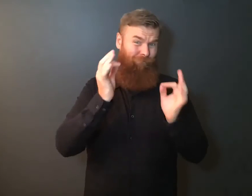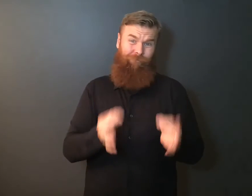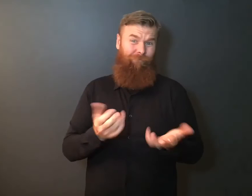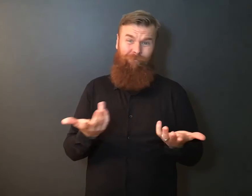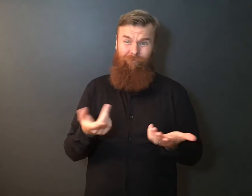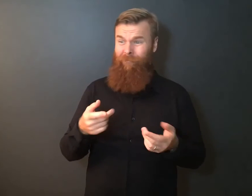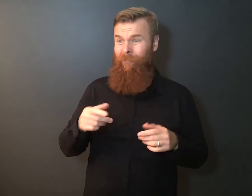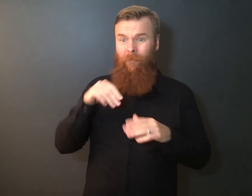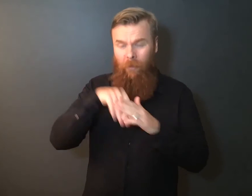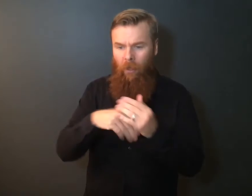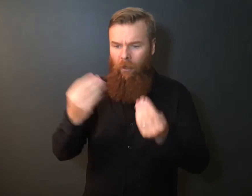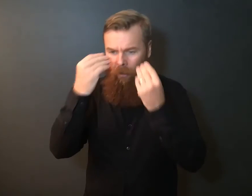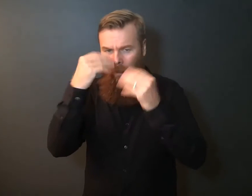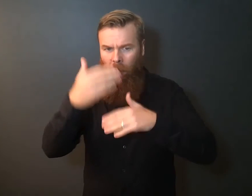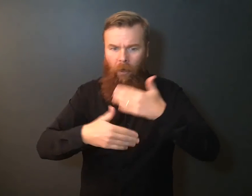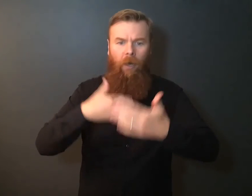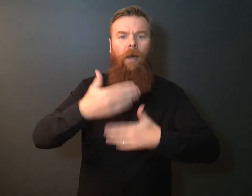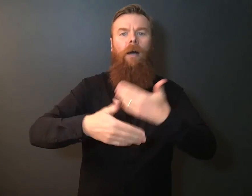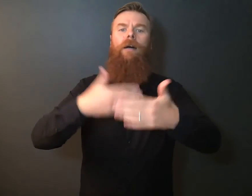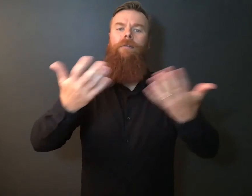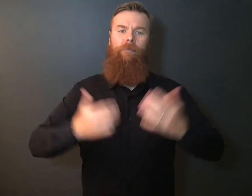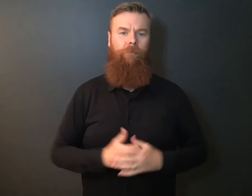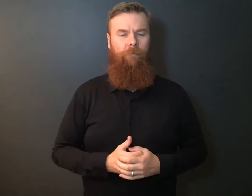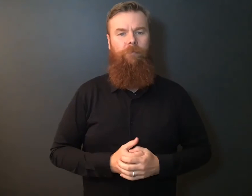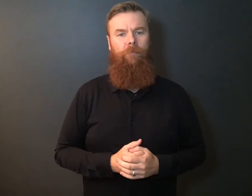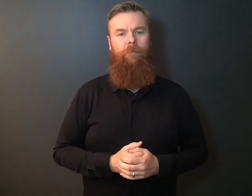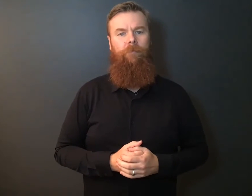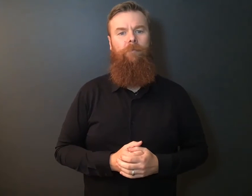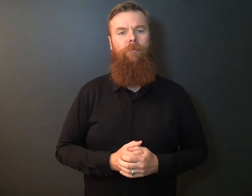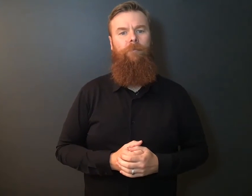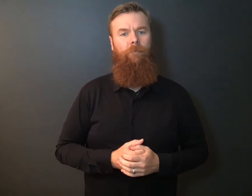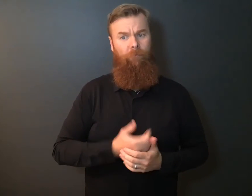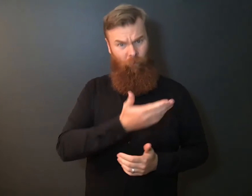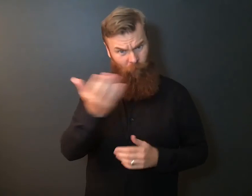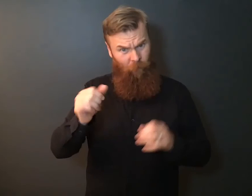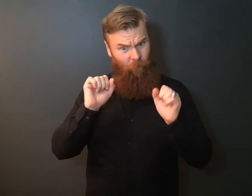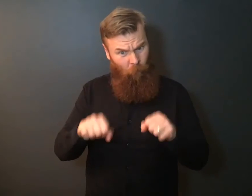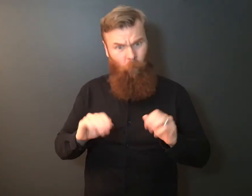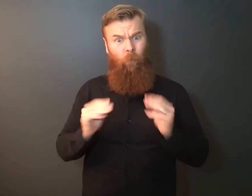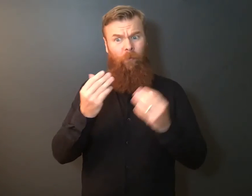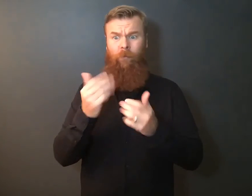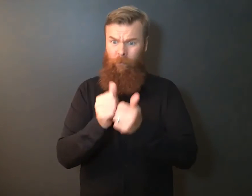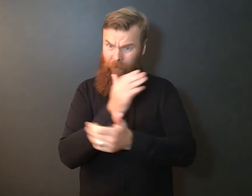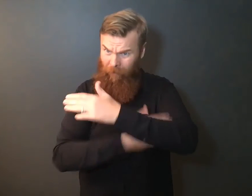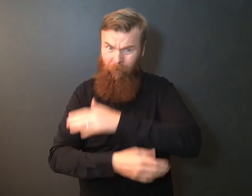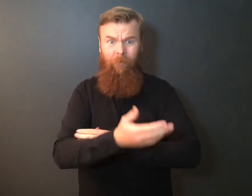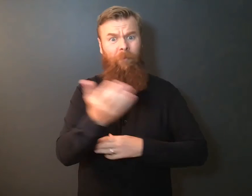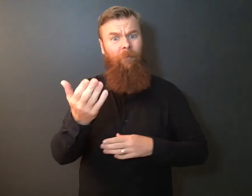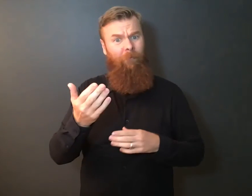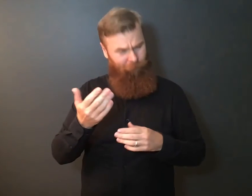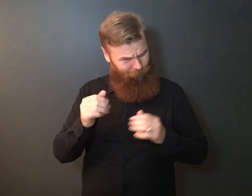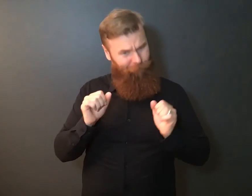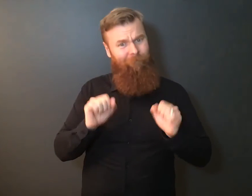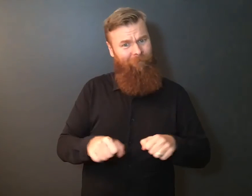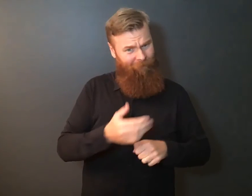in the thoughts of youth with disabilities who could feel some of the emotions that you raised. And it's also good